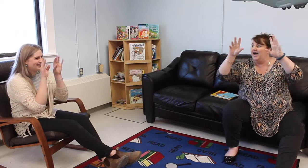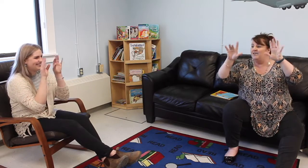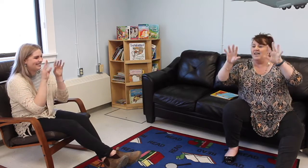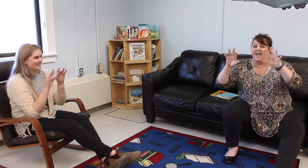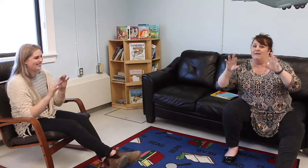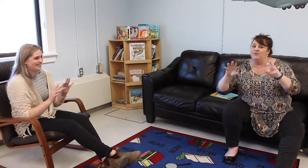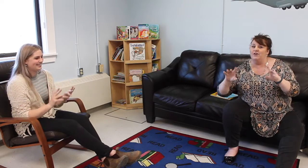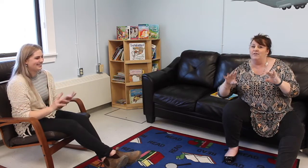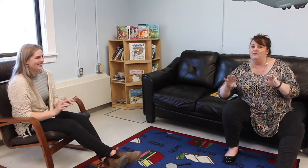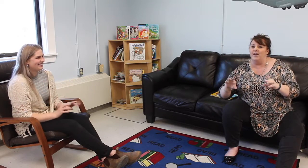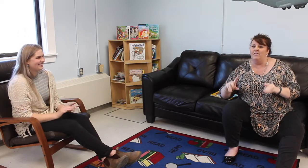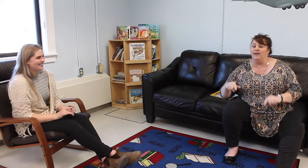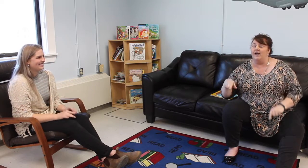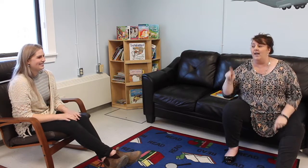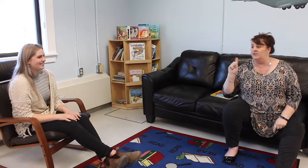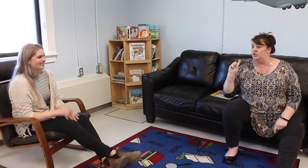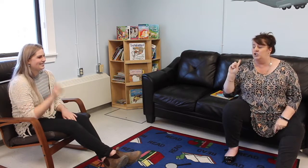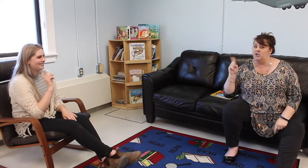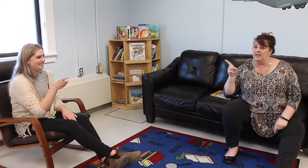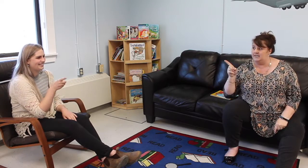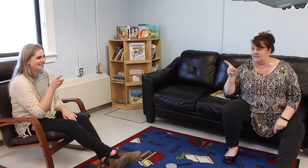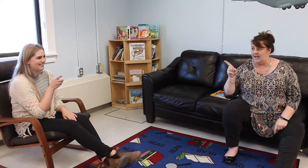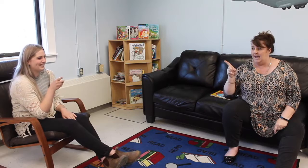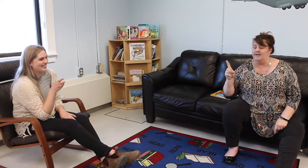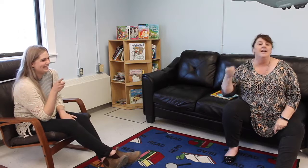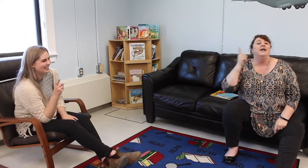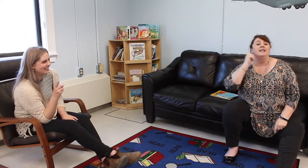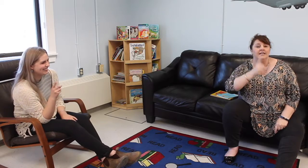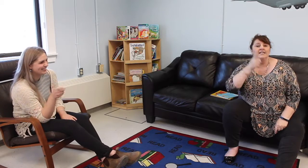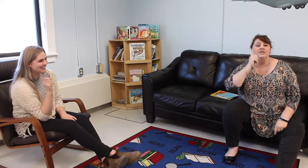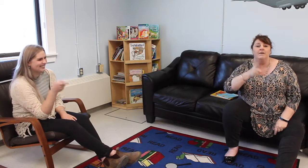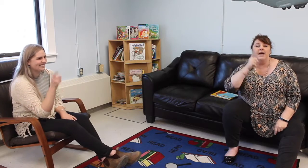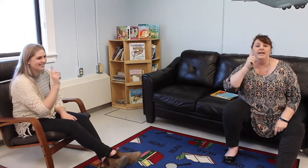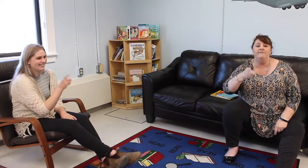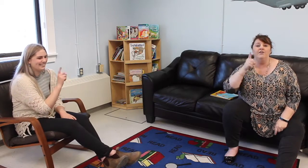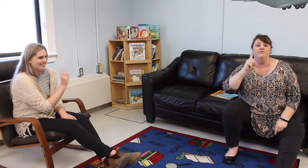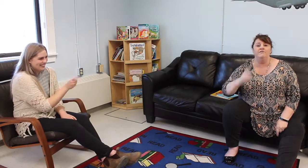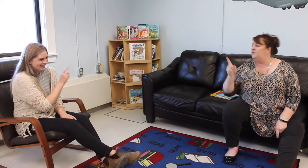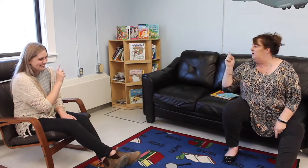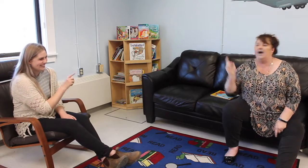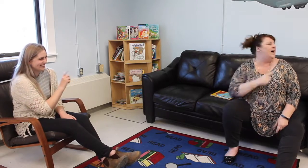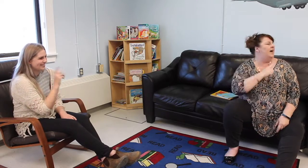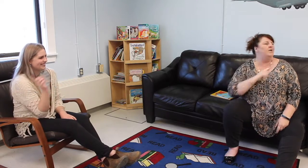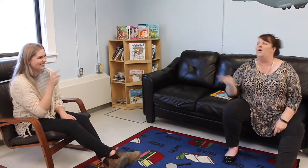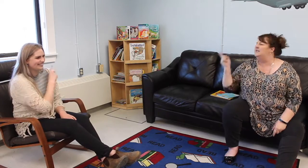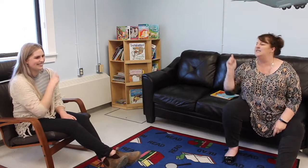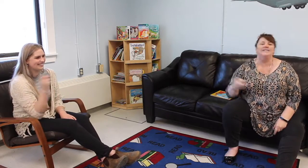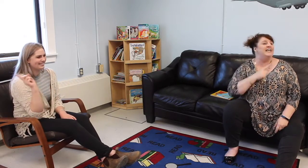Down came the good fairy and she said, little bunny foo foo, I don't want to see